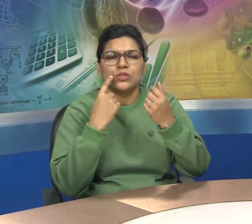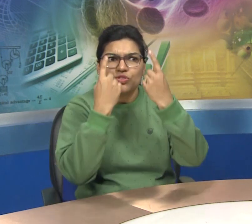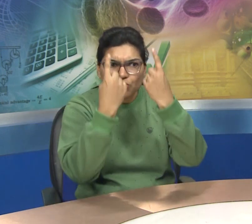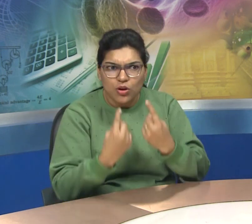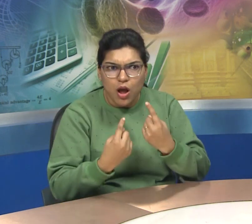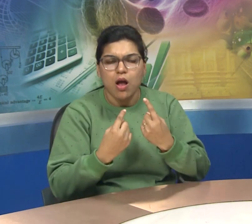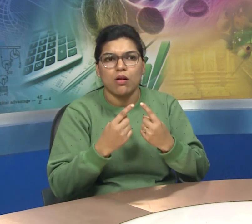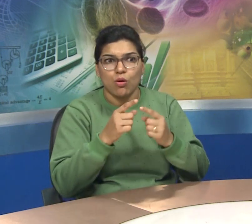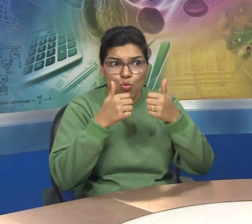surveys.